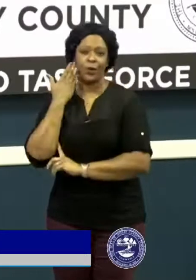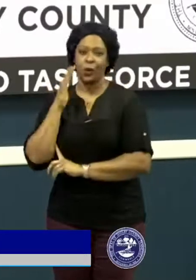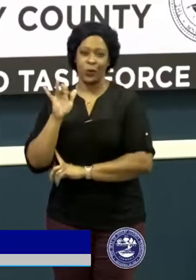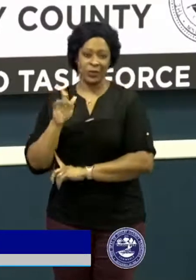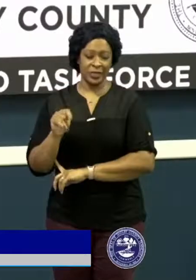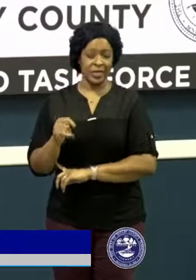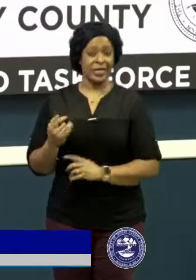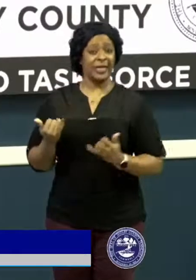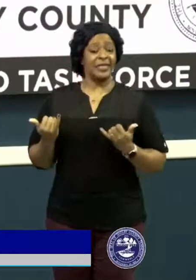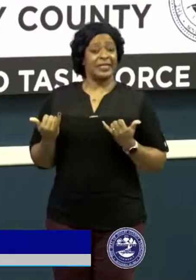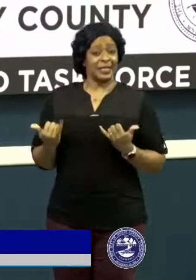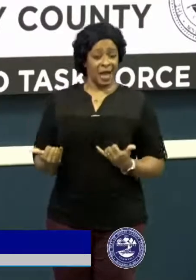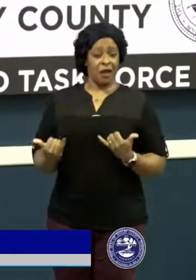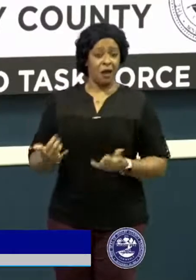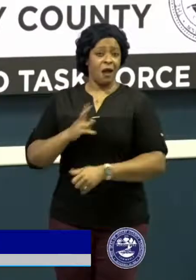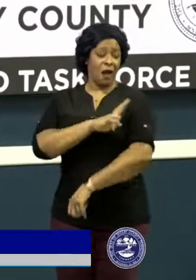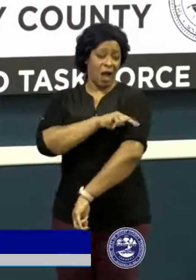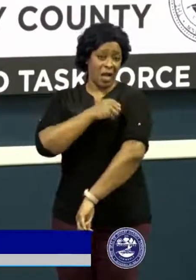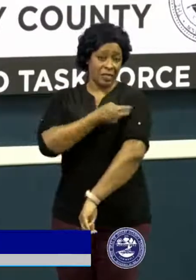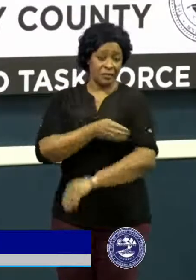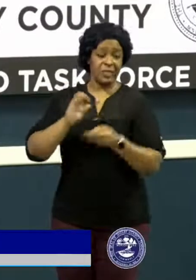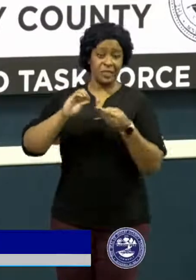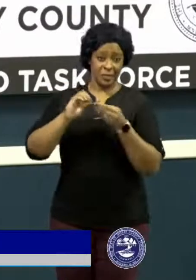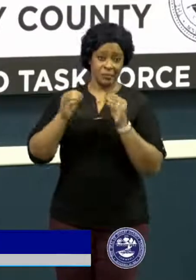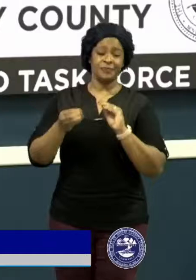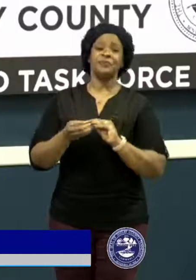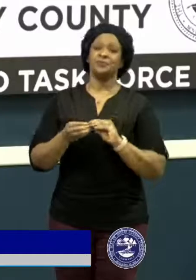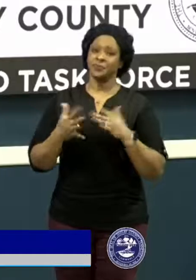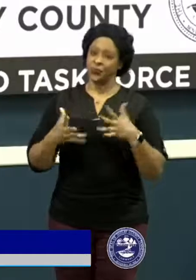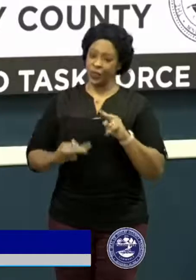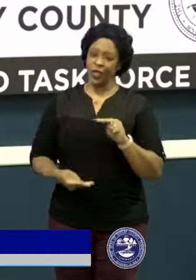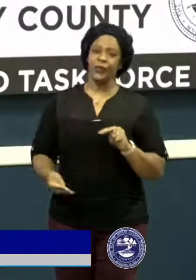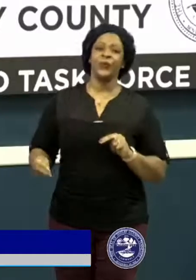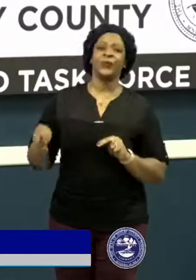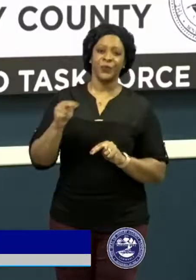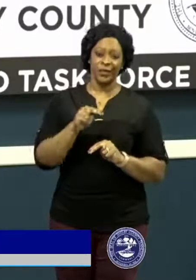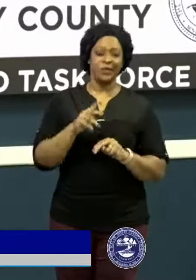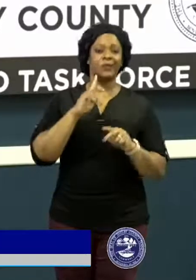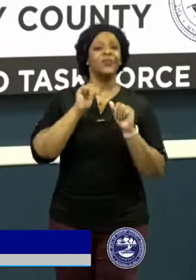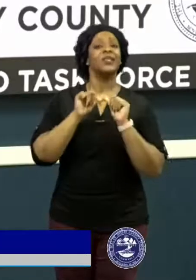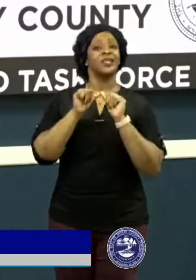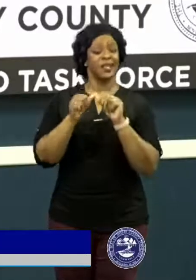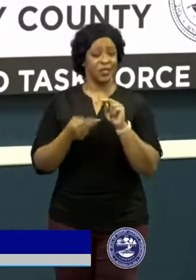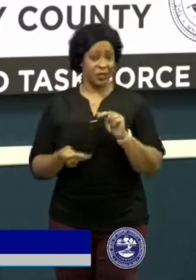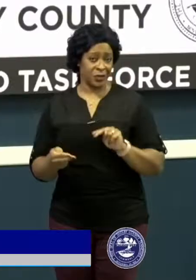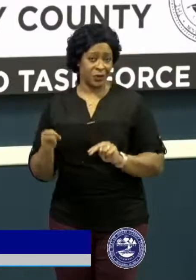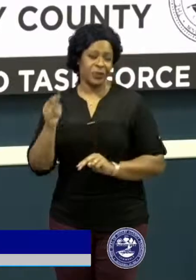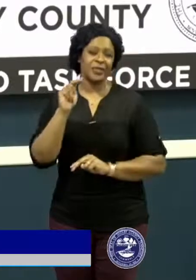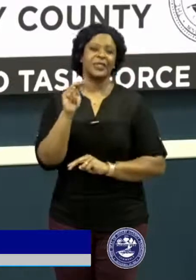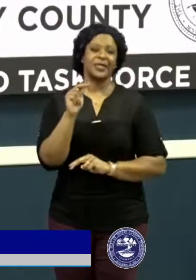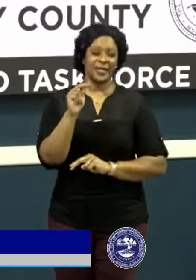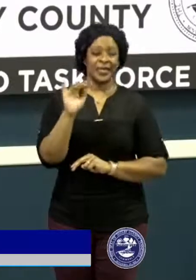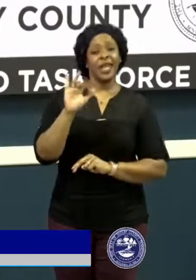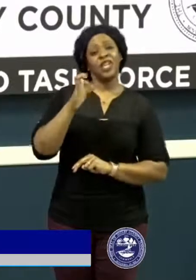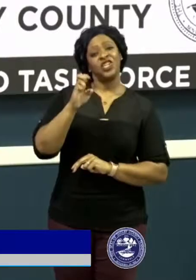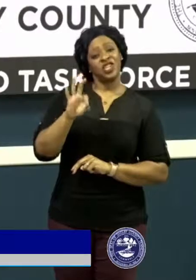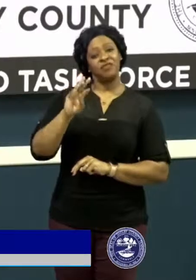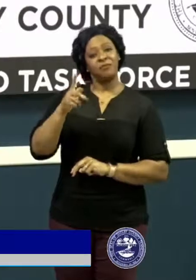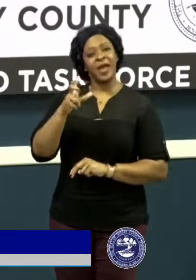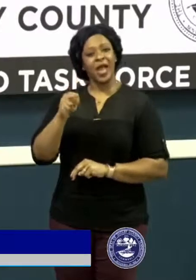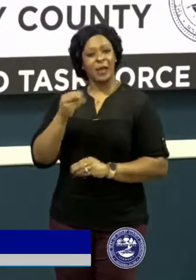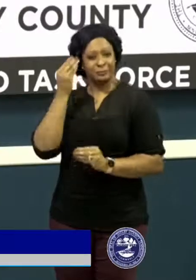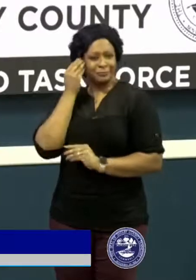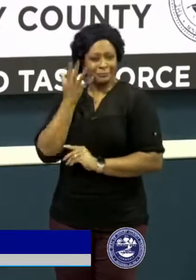that right now, the hospitalization numbers have increased. They will continue to increase. And like Chief McGowen